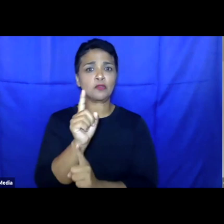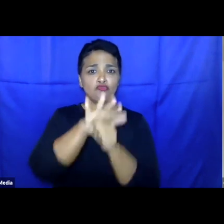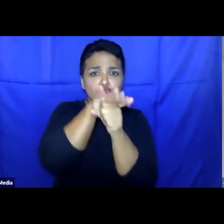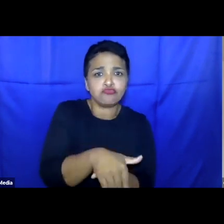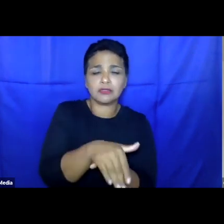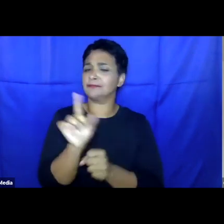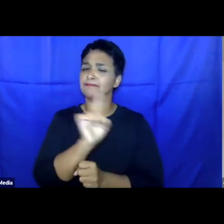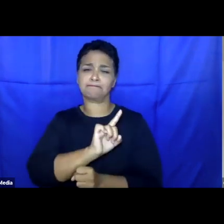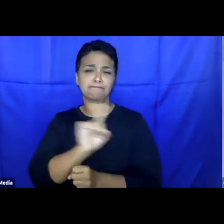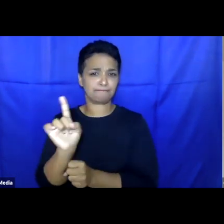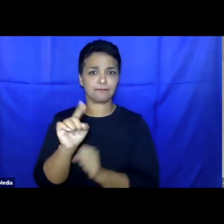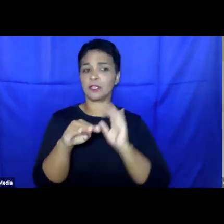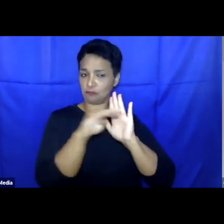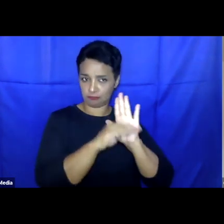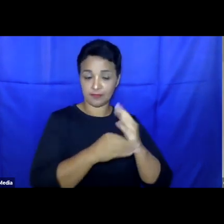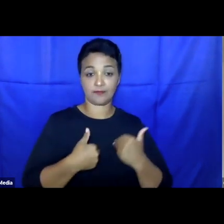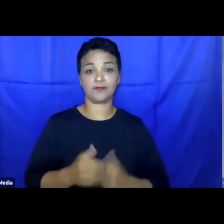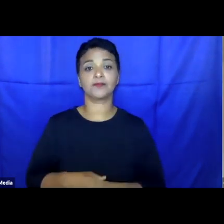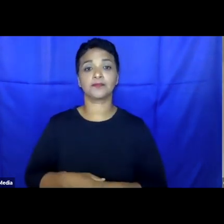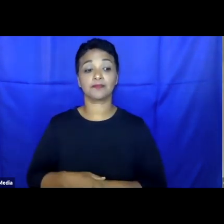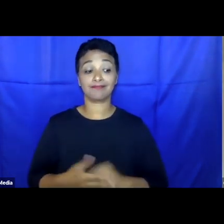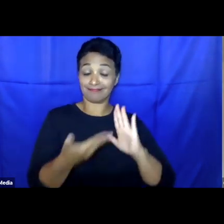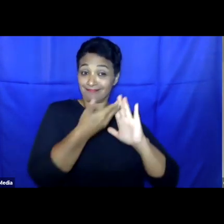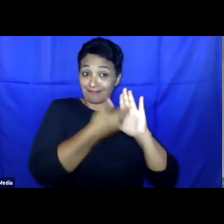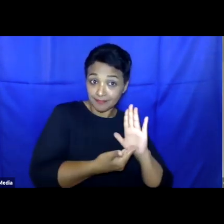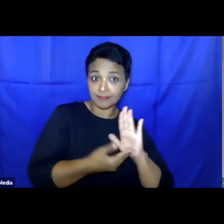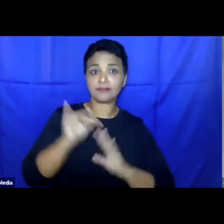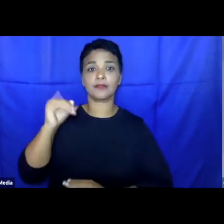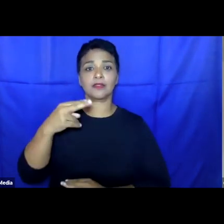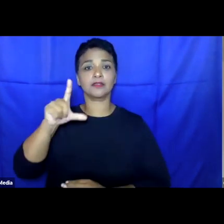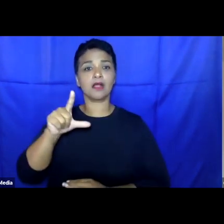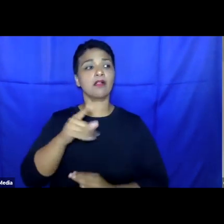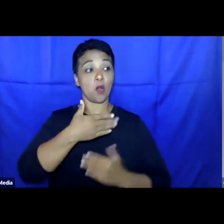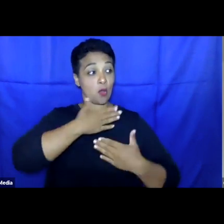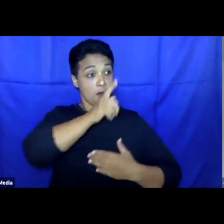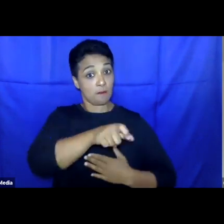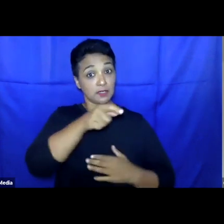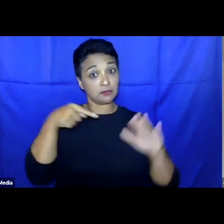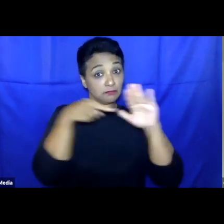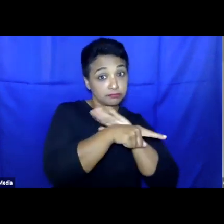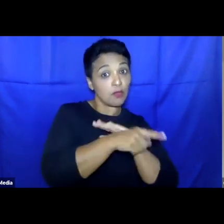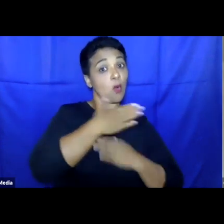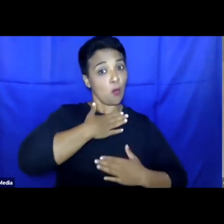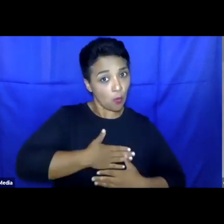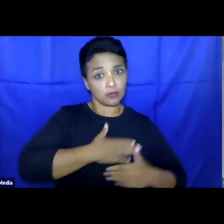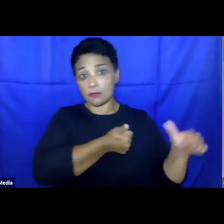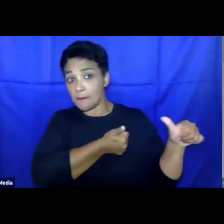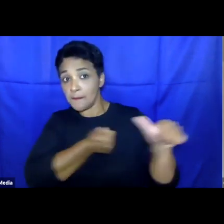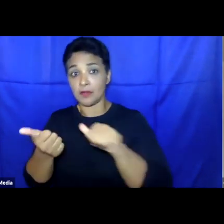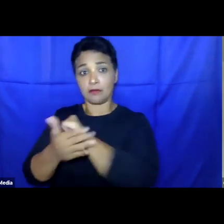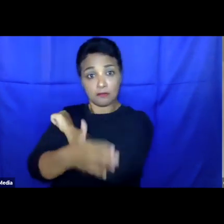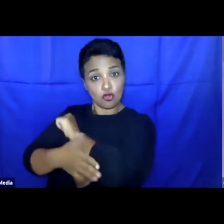things. And finally, IHL also provides some protection for returnees, because parties to an armed conflict must enable the